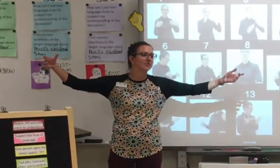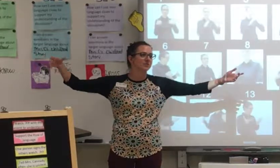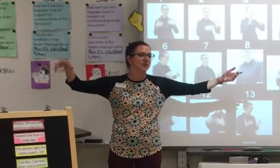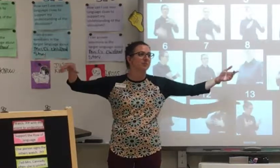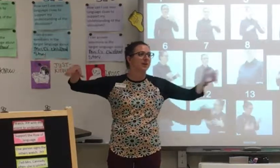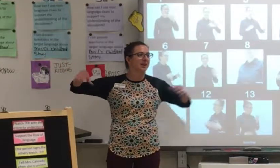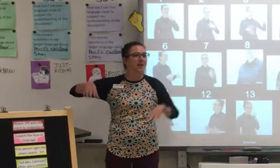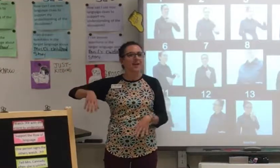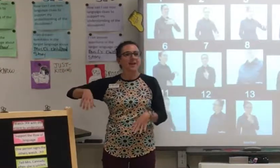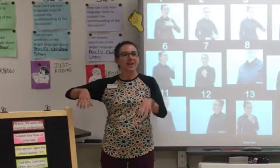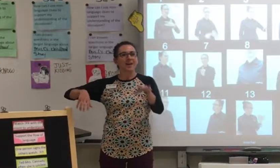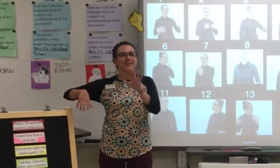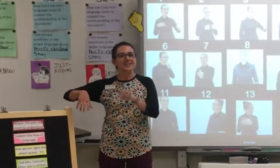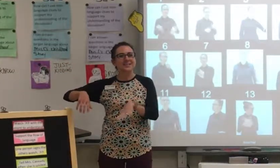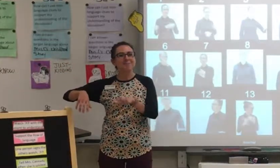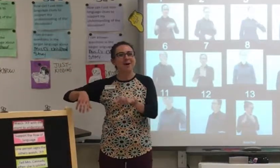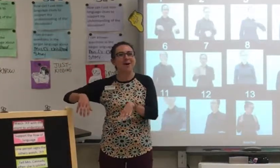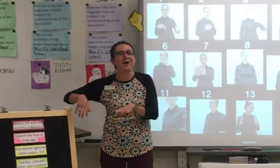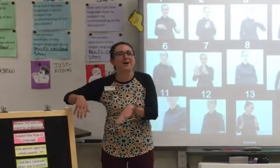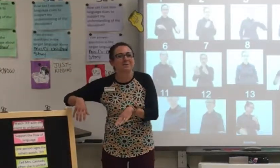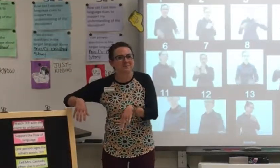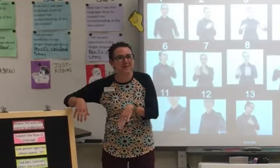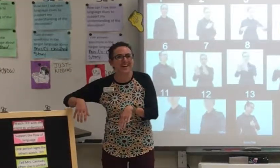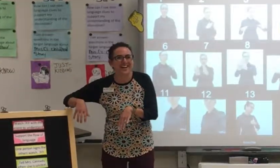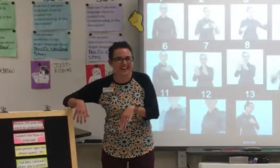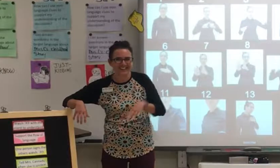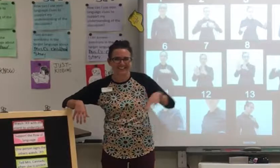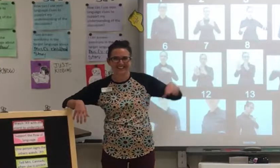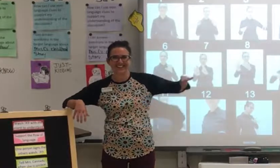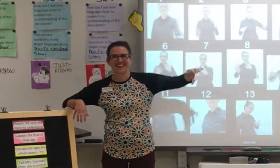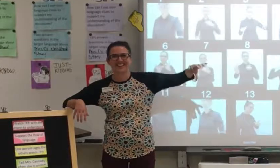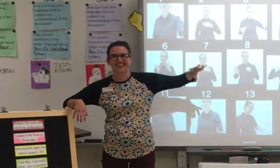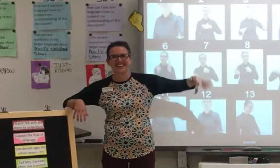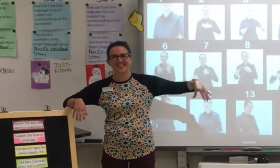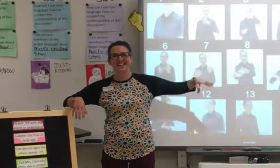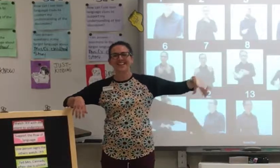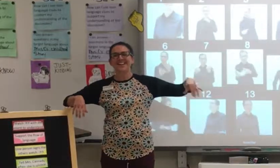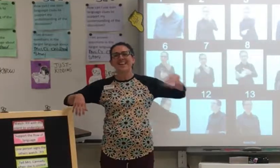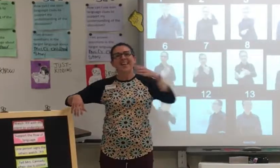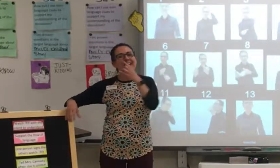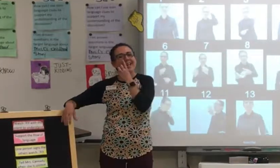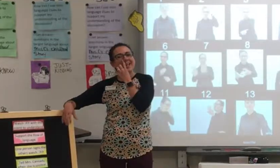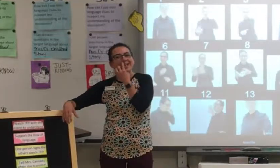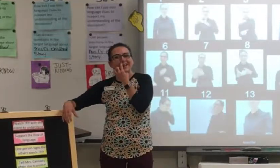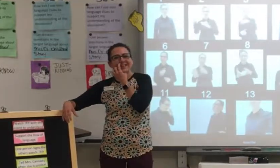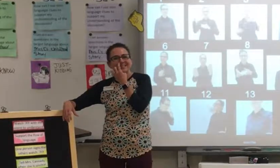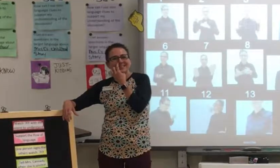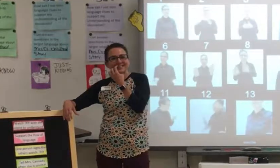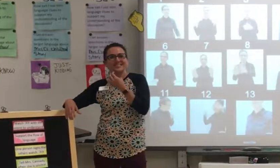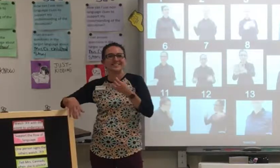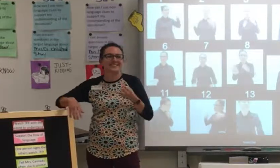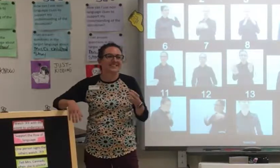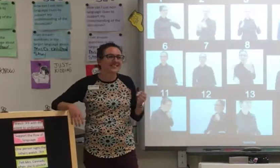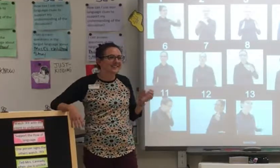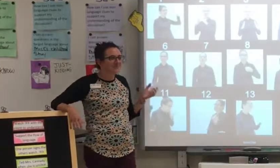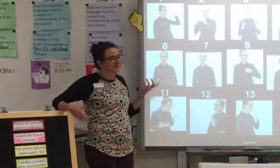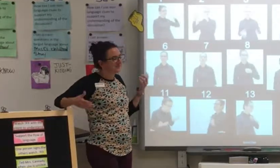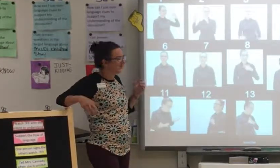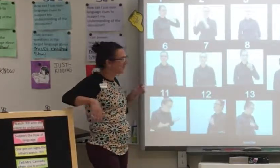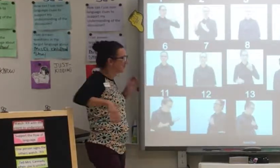Did they keep the old house? Like any other normal kid would do. So she can open the door. She can open the door. Well, she gonna chop